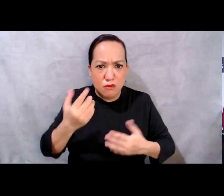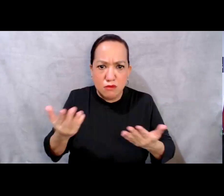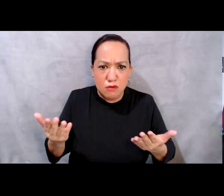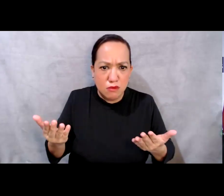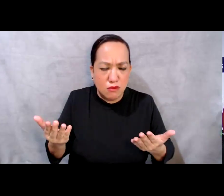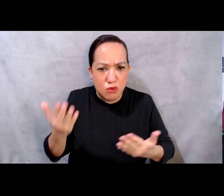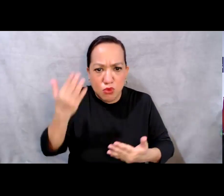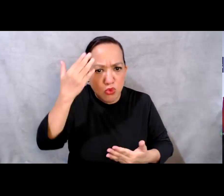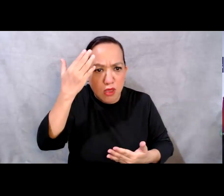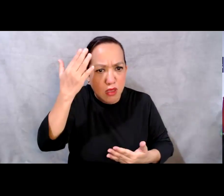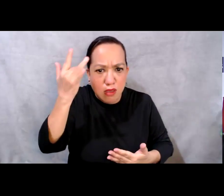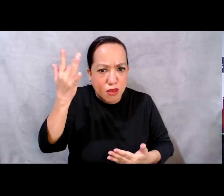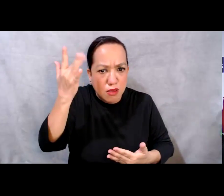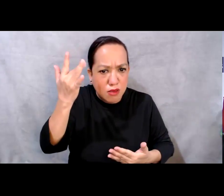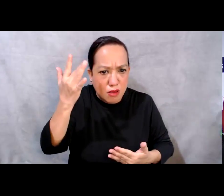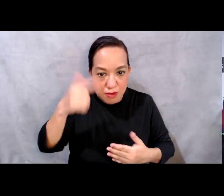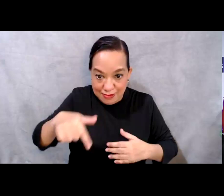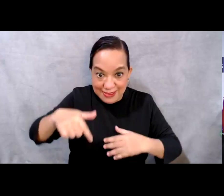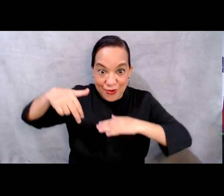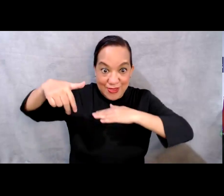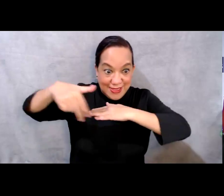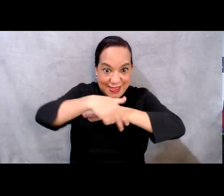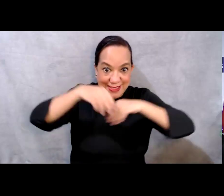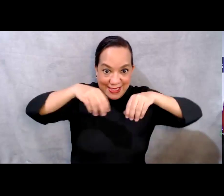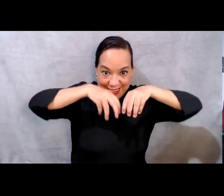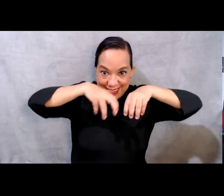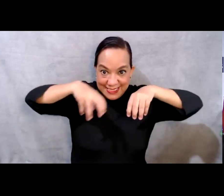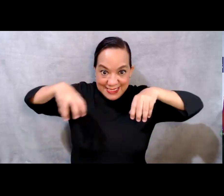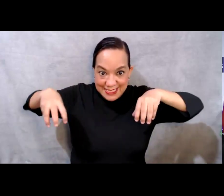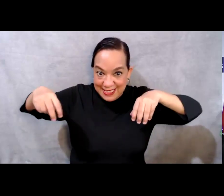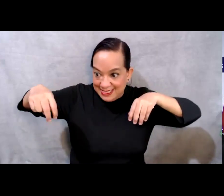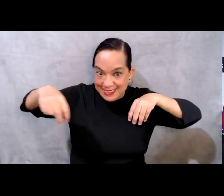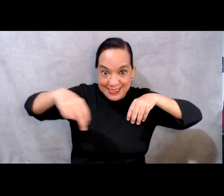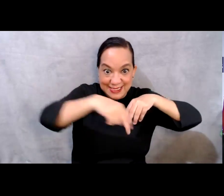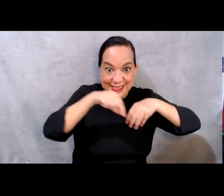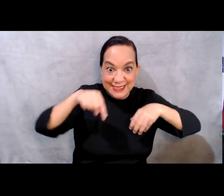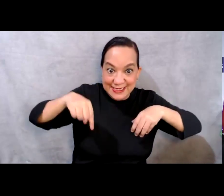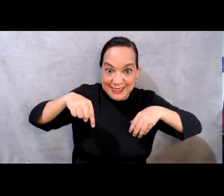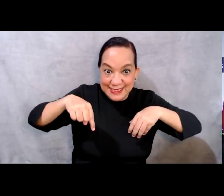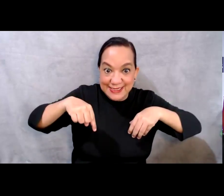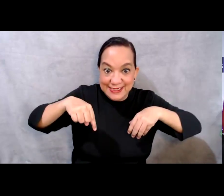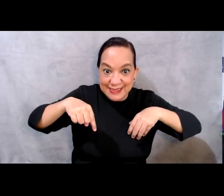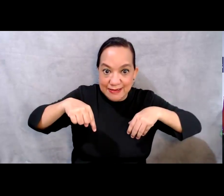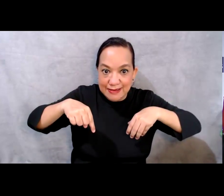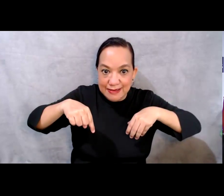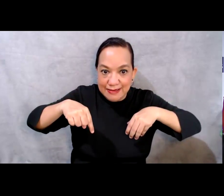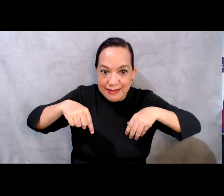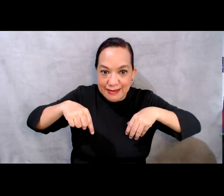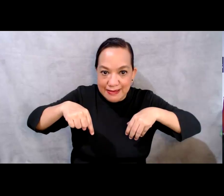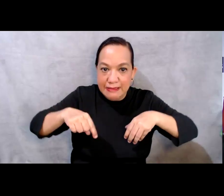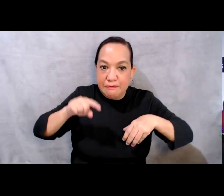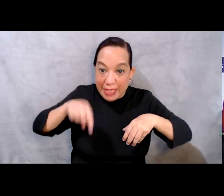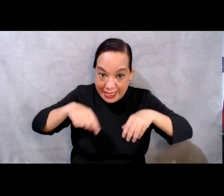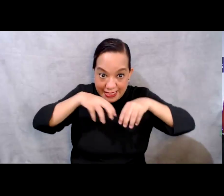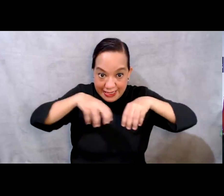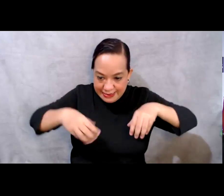along the length of the road before her had to make way for pipe laying exercise. By who, she